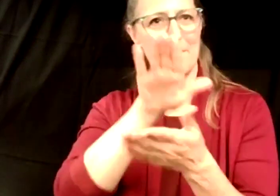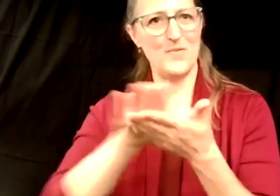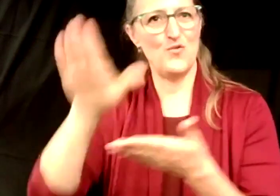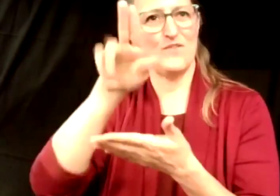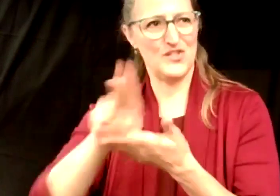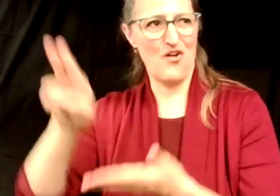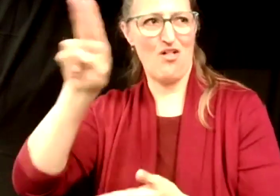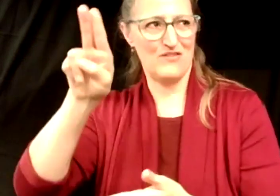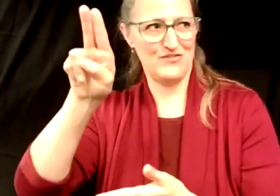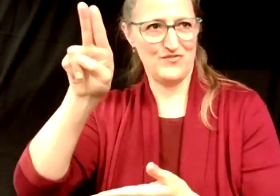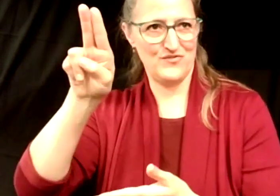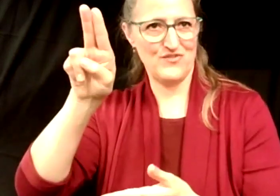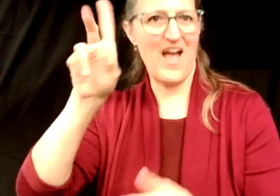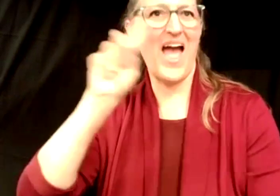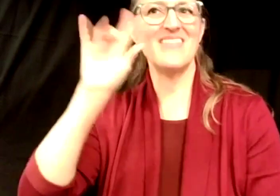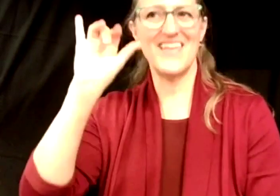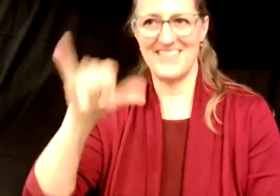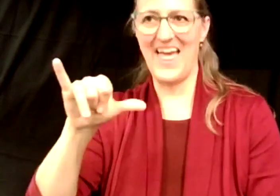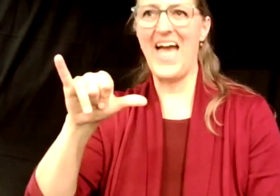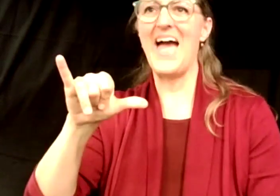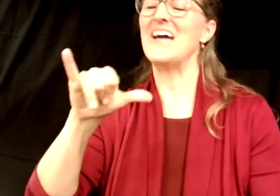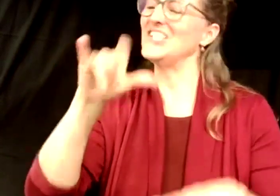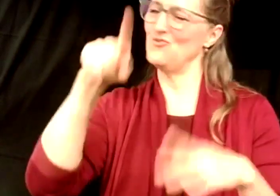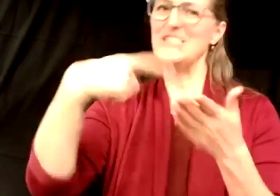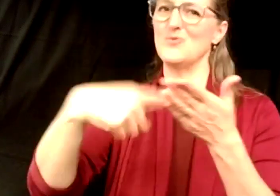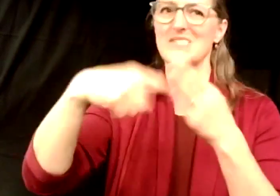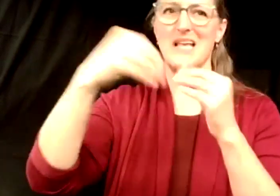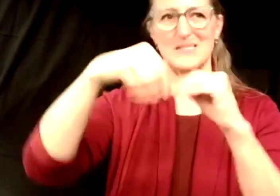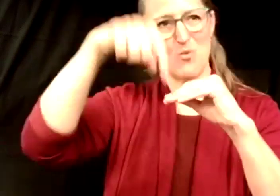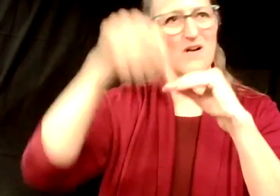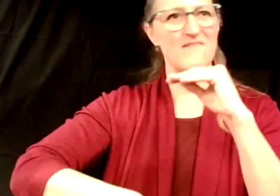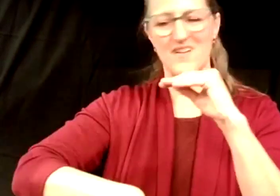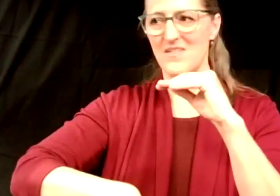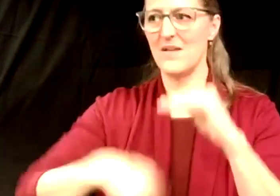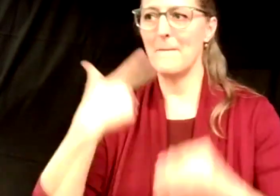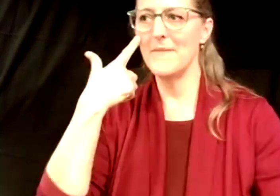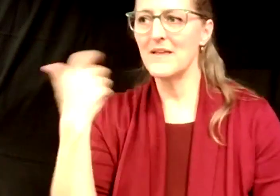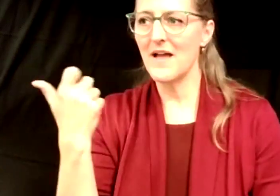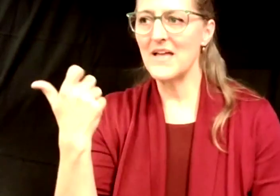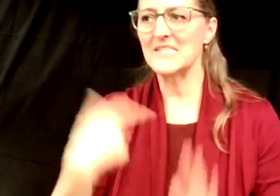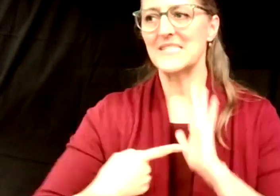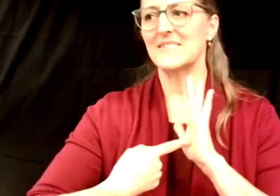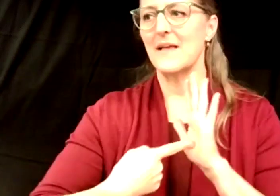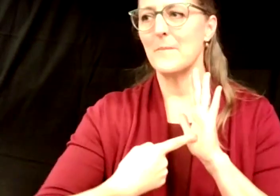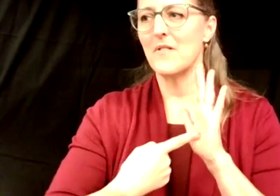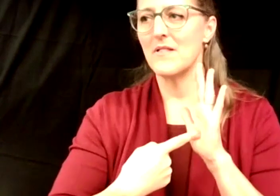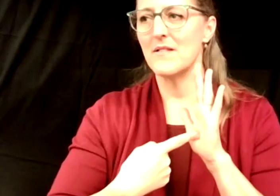I think that needs to be further conversation because for example,